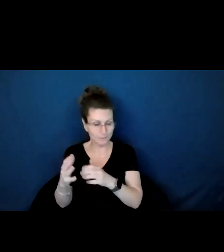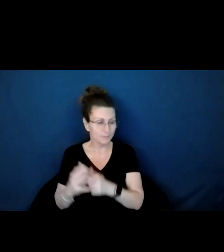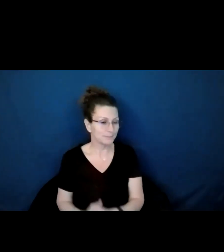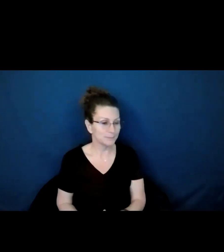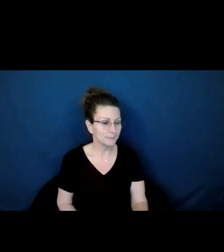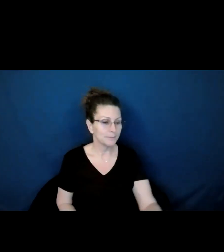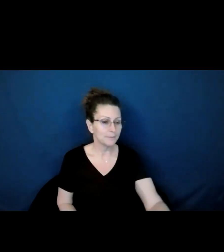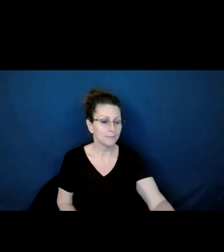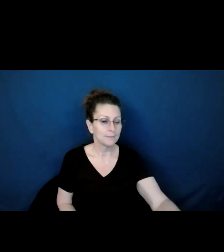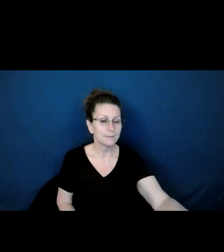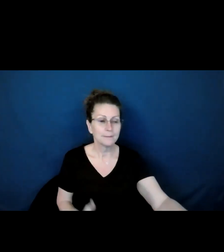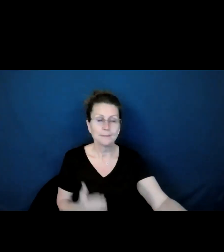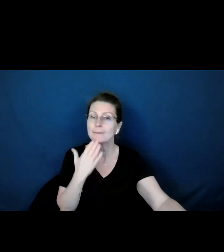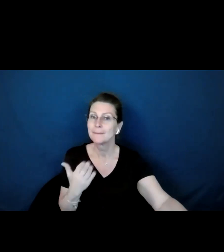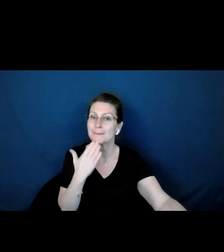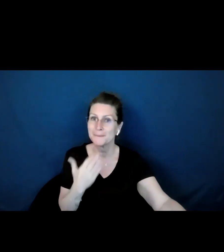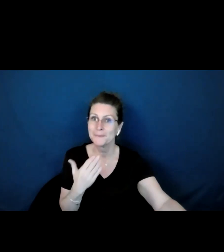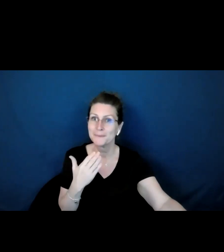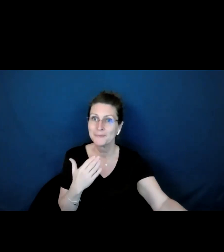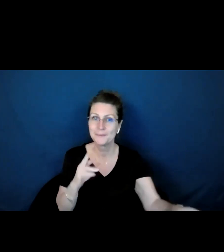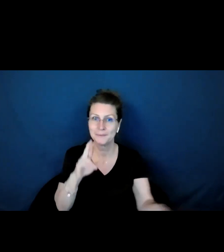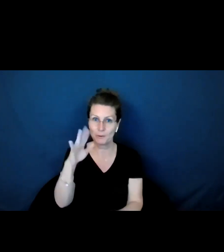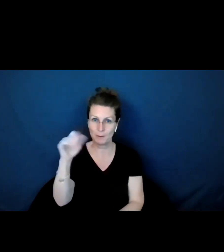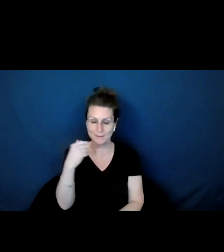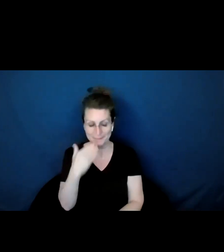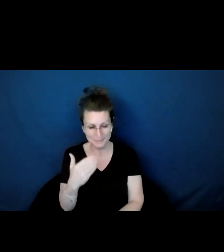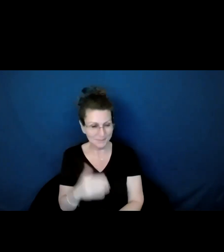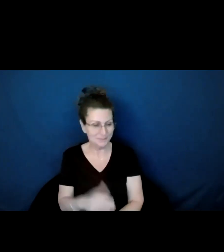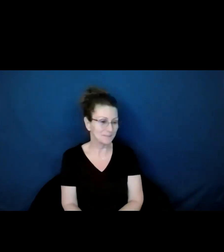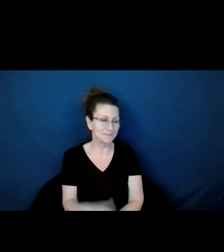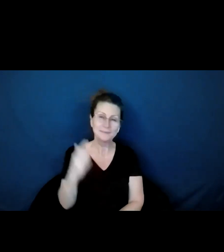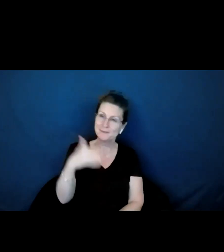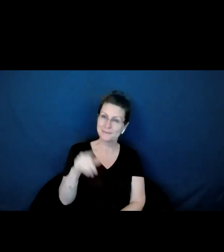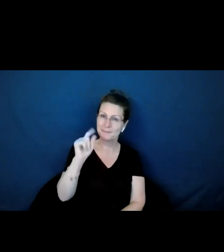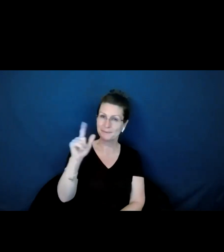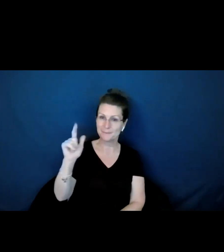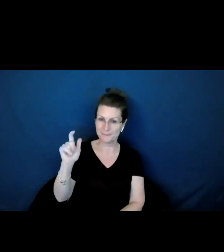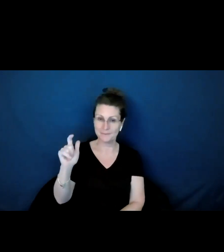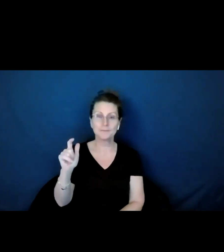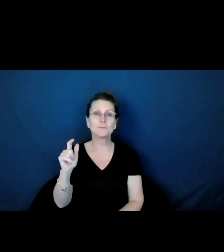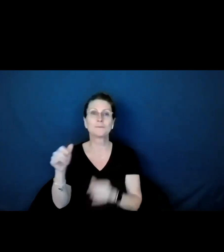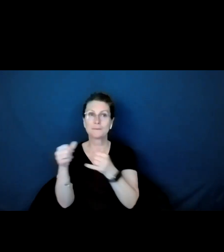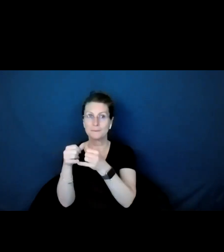Thank you, Rebecca. It is now my pleasure to announce the next 2021 Perla winner.